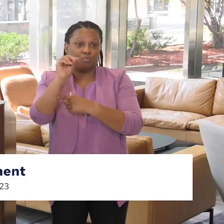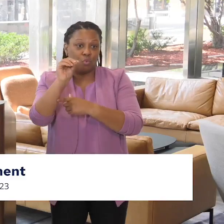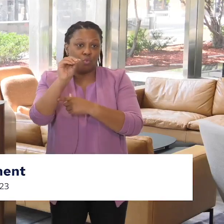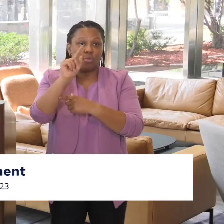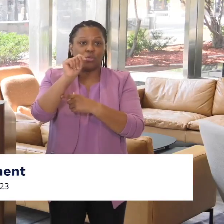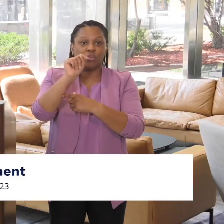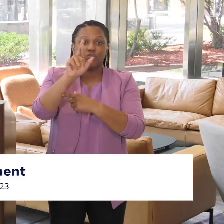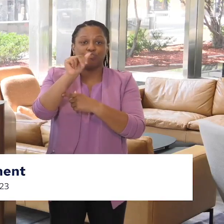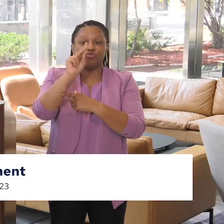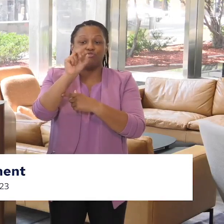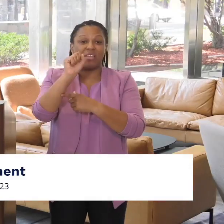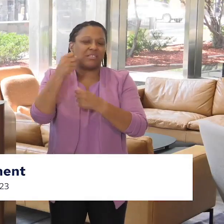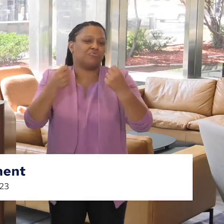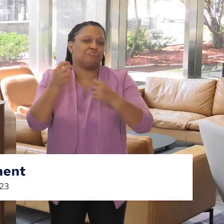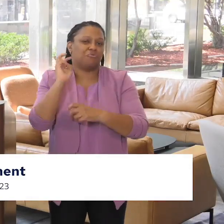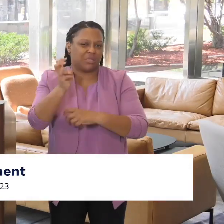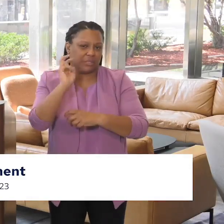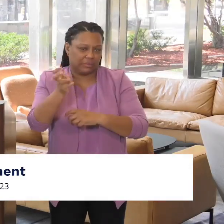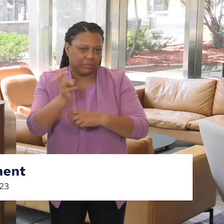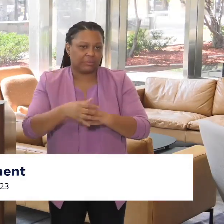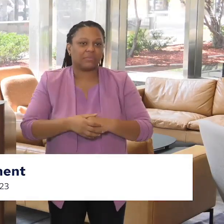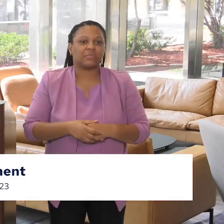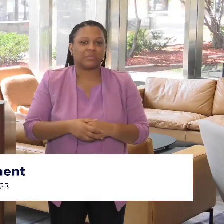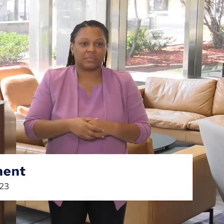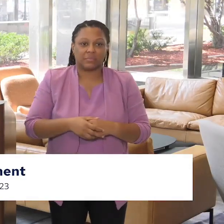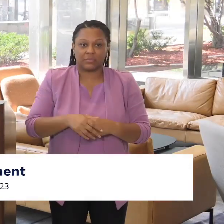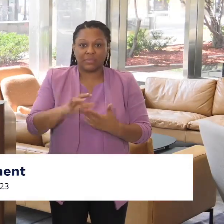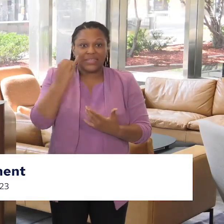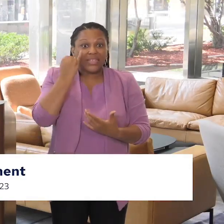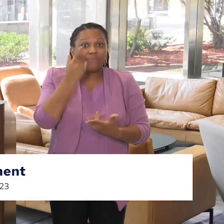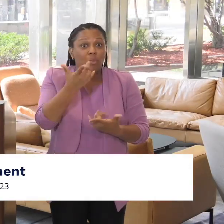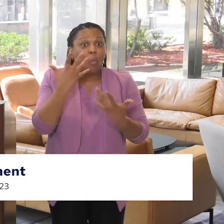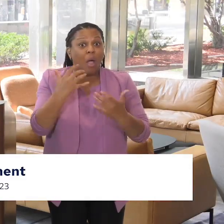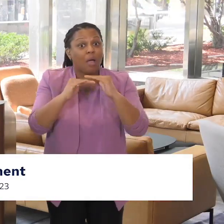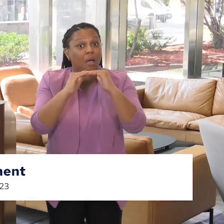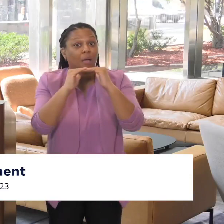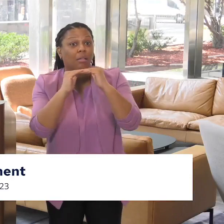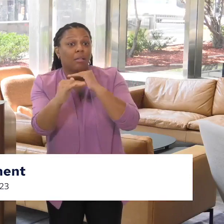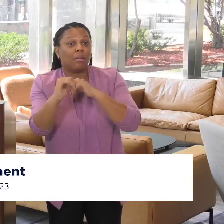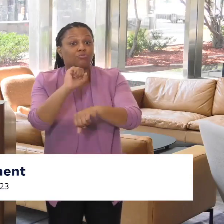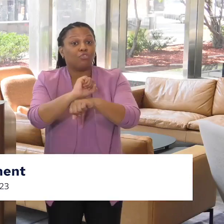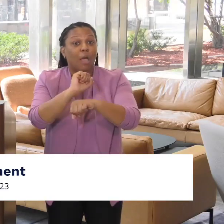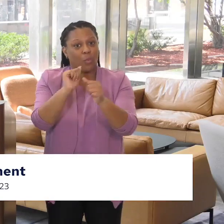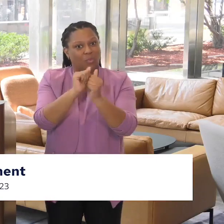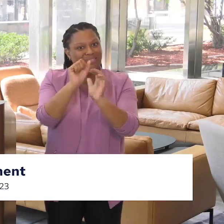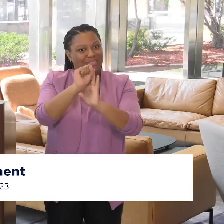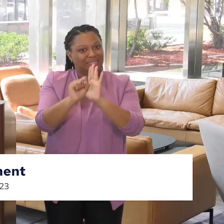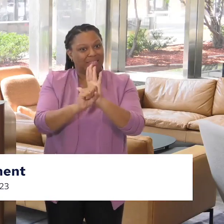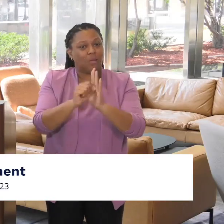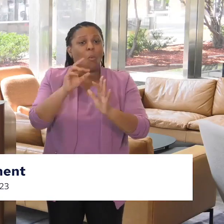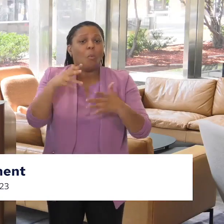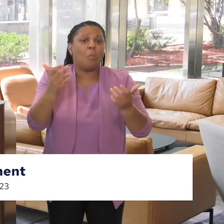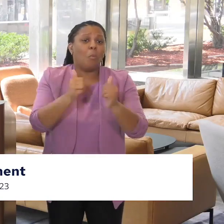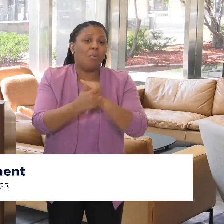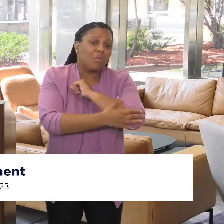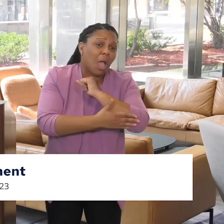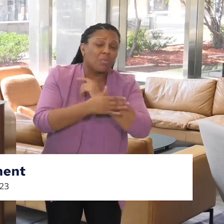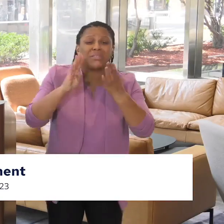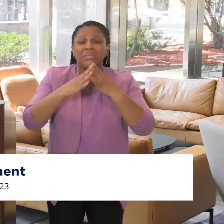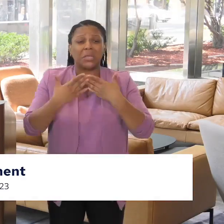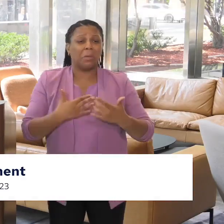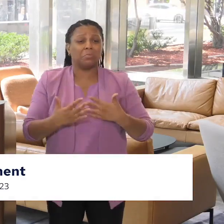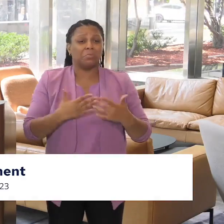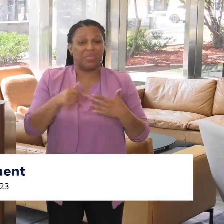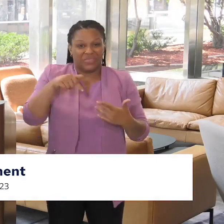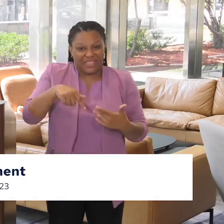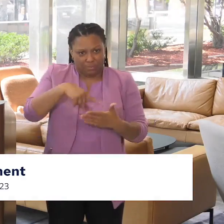technicians. If you want a stable job with the state or with the county or with the city, this is a program